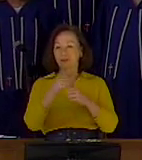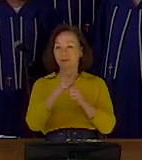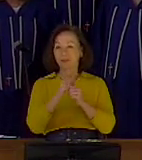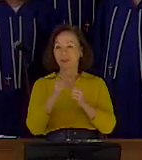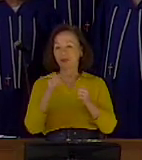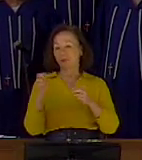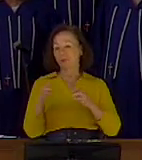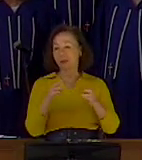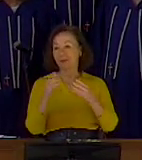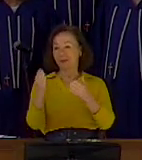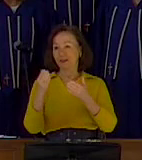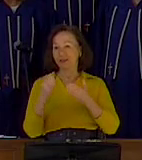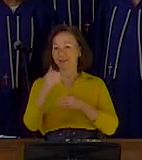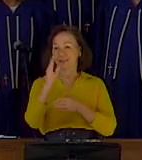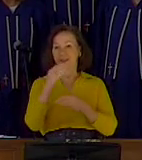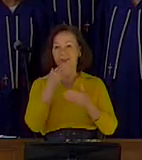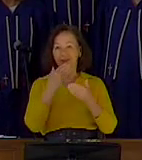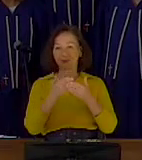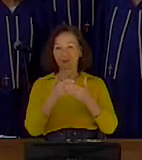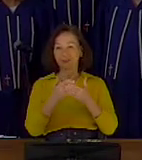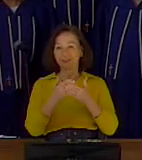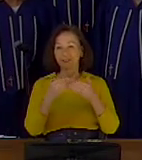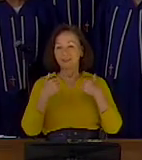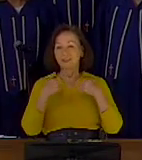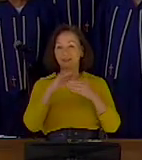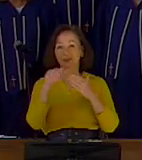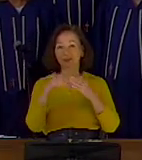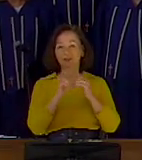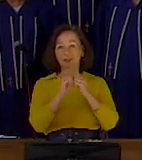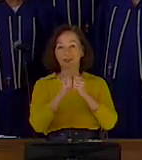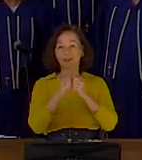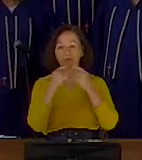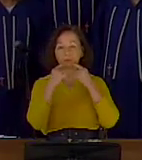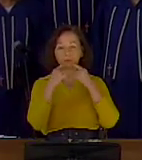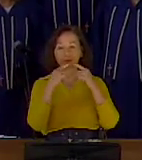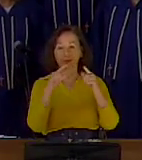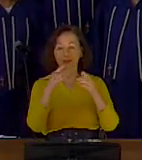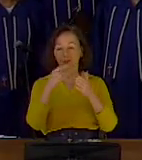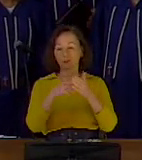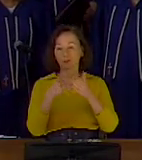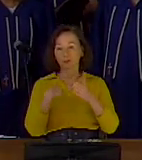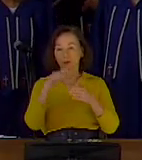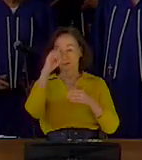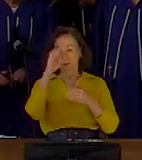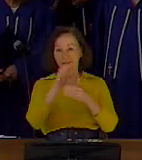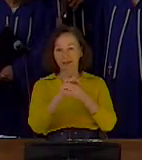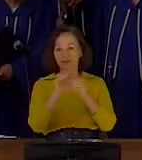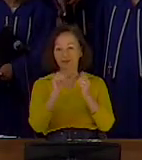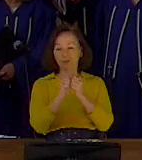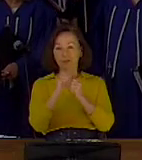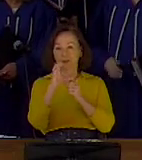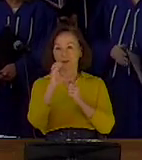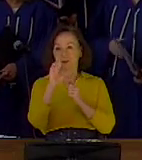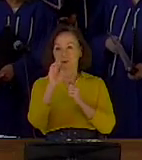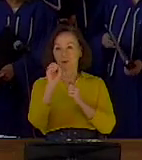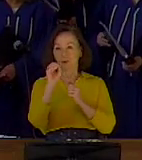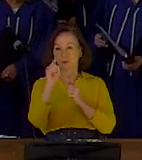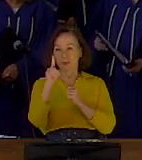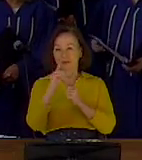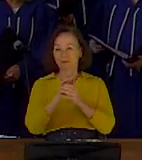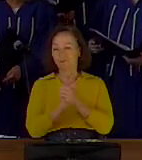is to have all of us together as we proclaim what we believe with our Apostles' Creed, and Sarah's going to lead us in that as